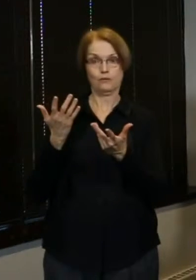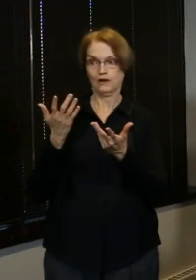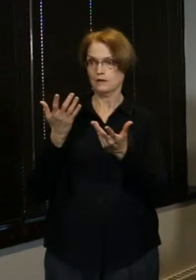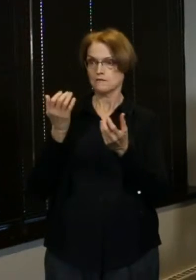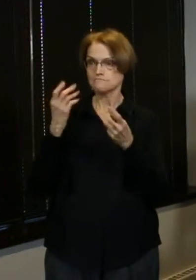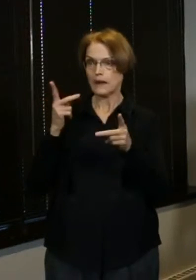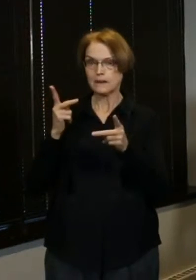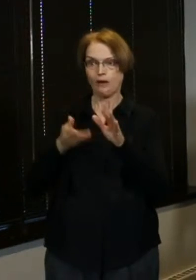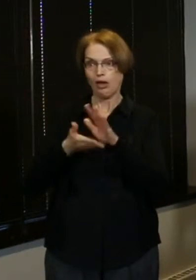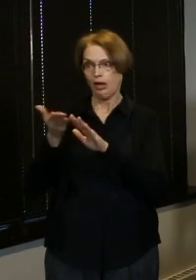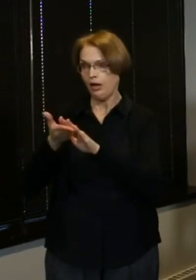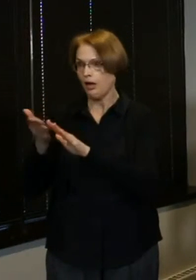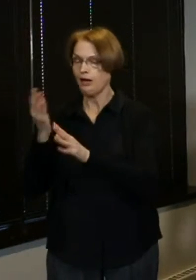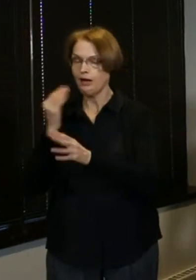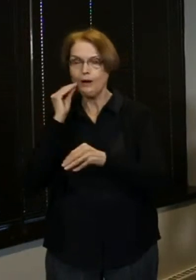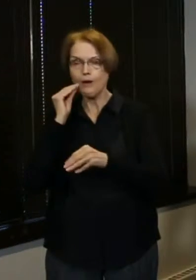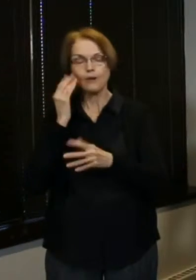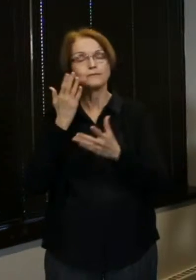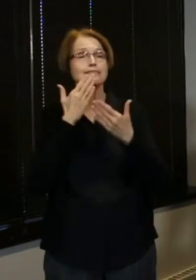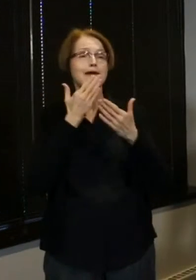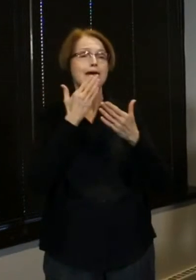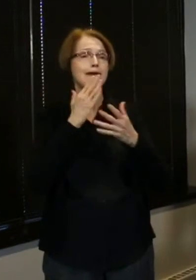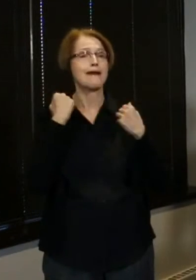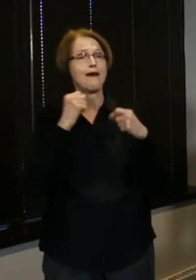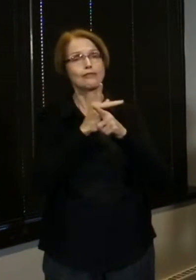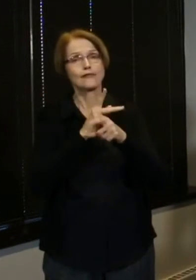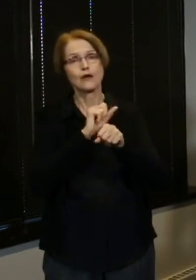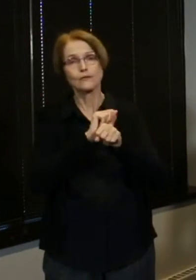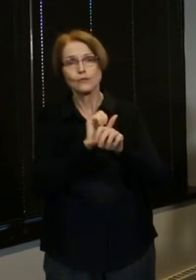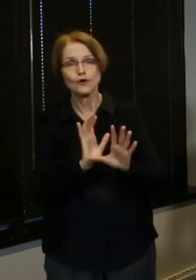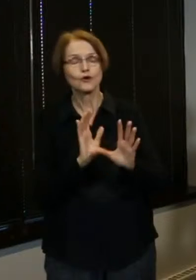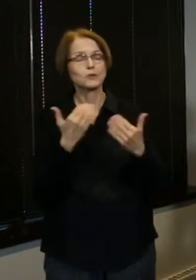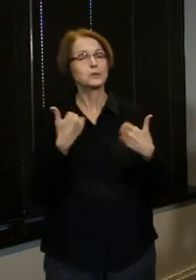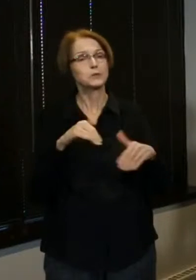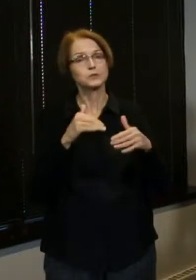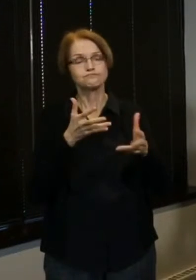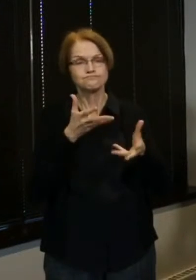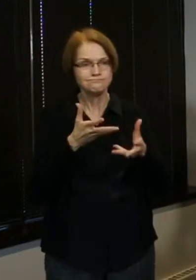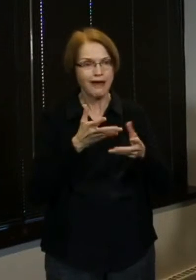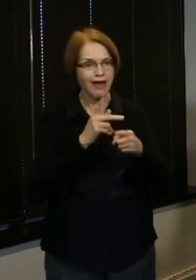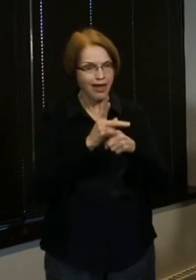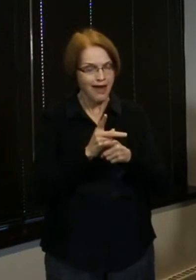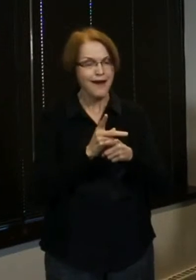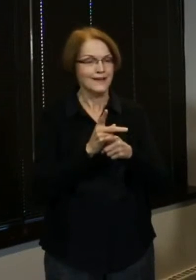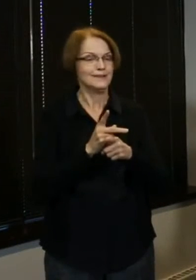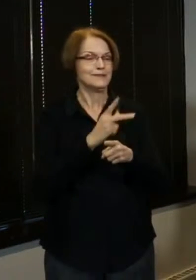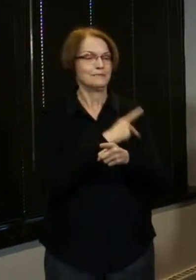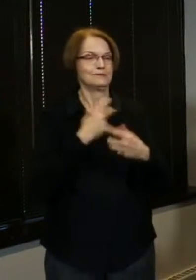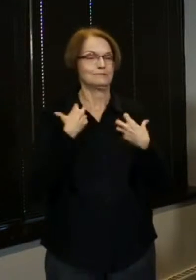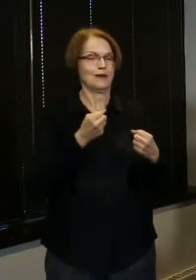our healthcare providers that have got these patients well enough to go back home.